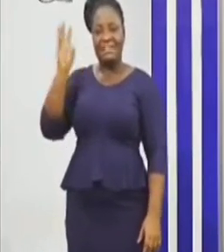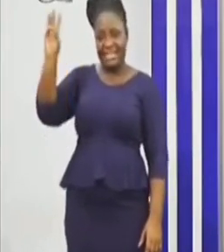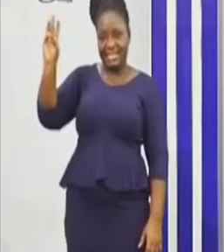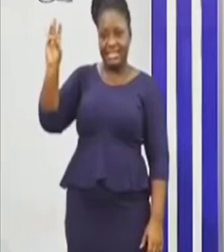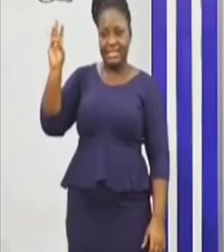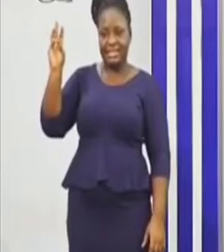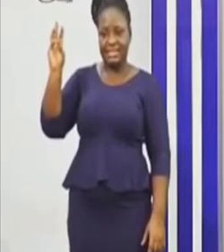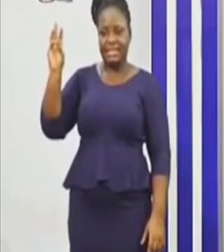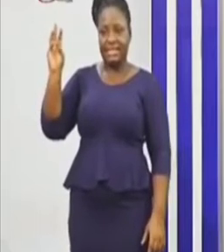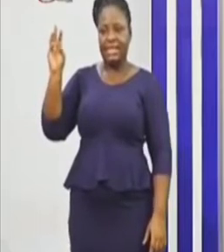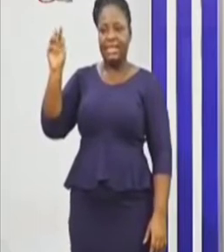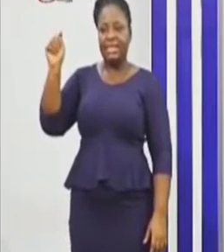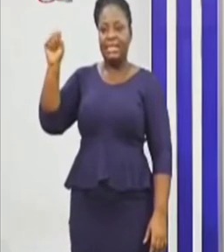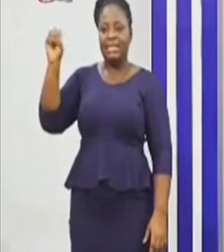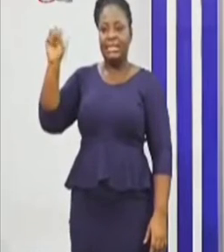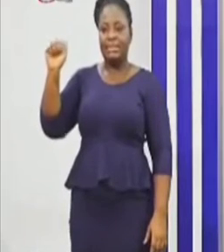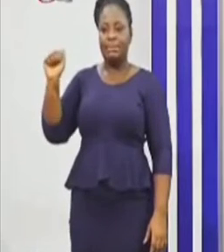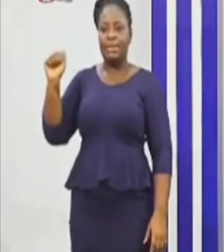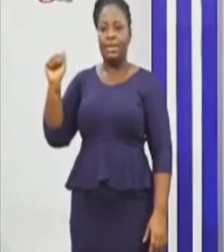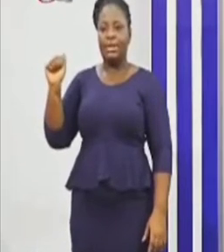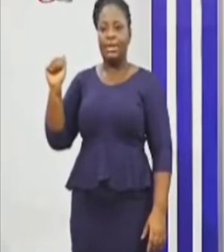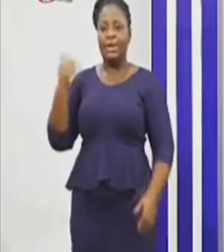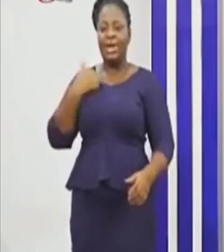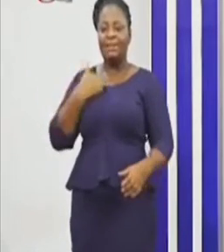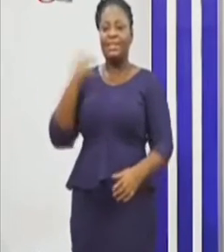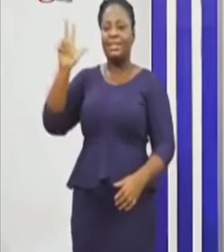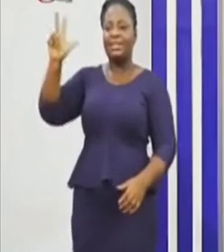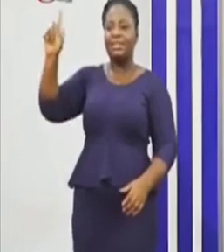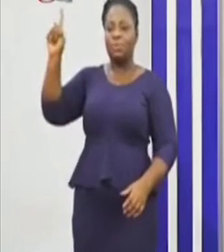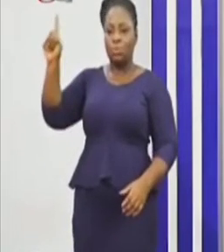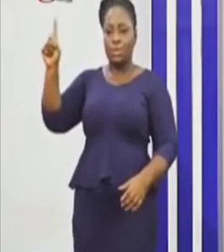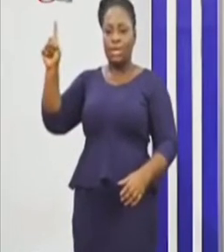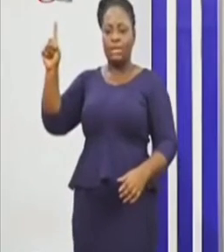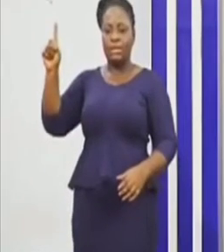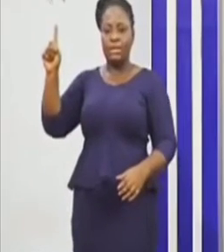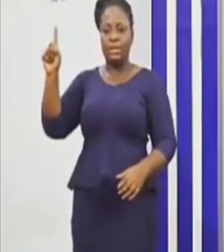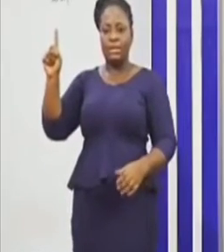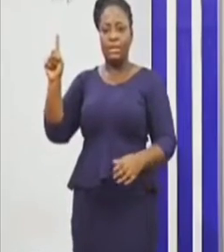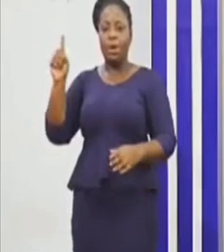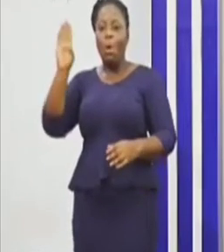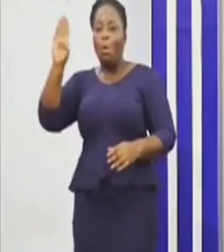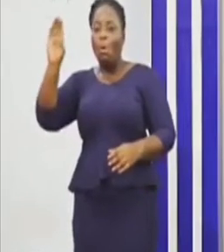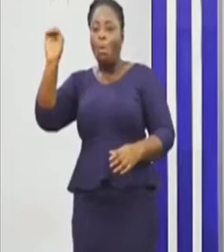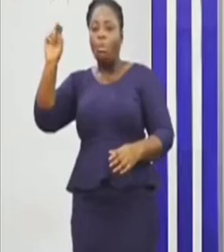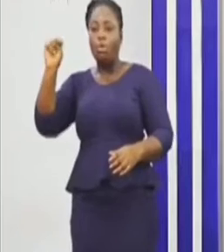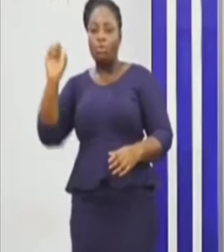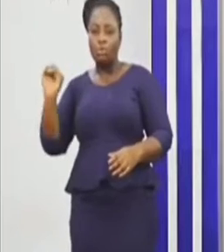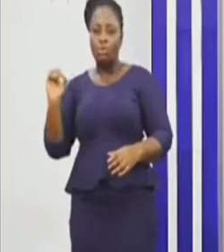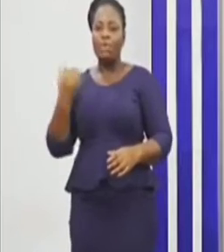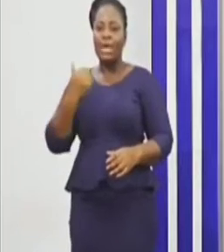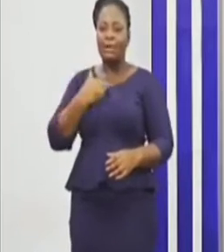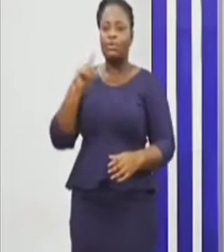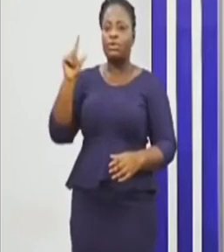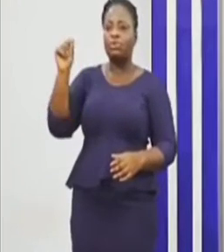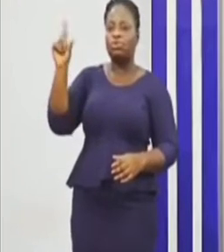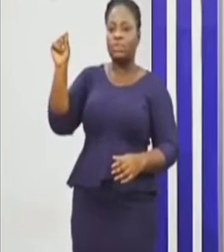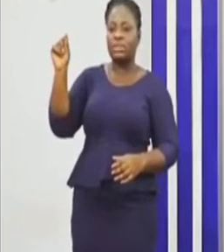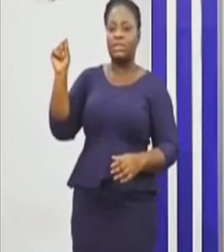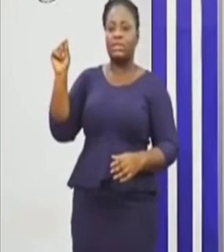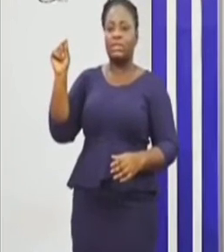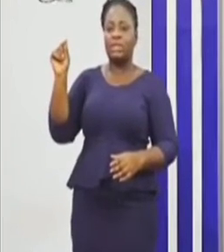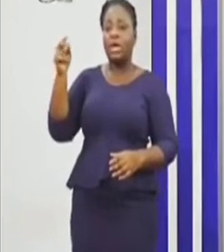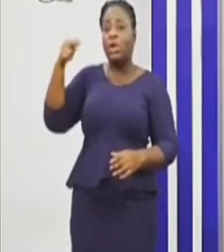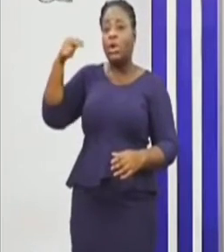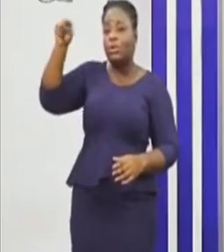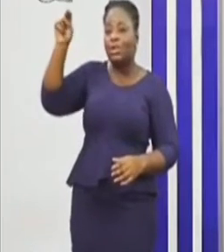cases. In the region, we have 31 cases. In the Bono region, we have 20 cases. In the